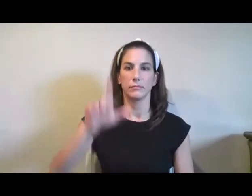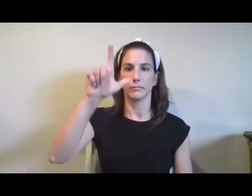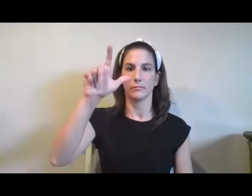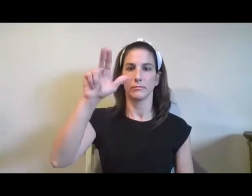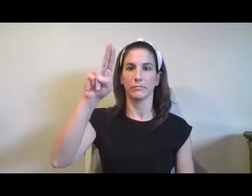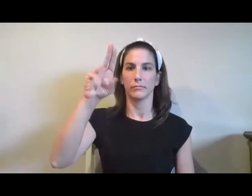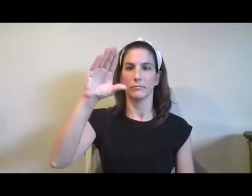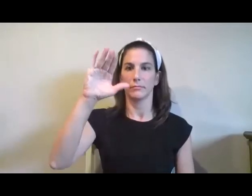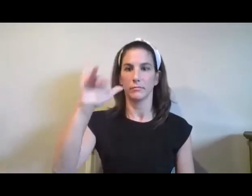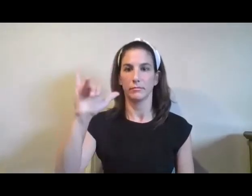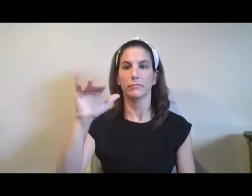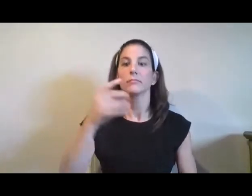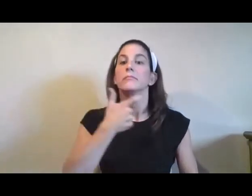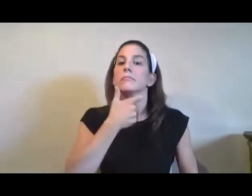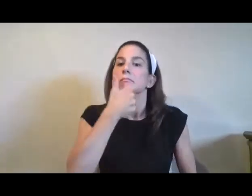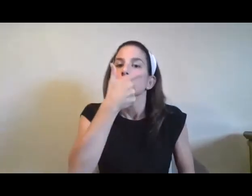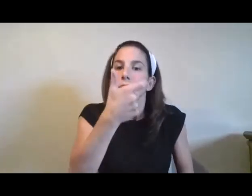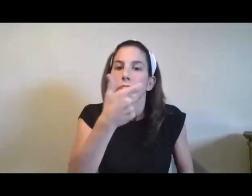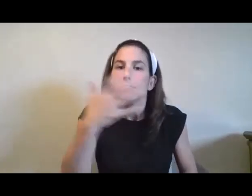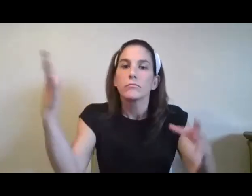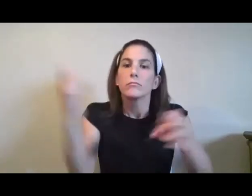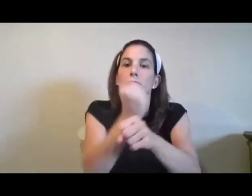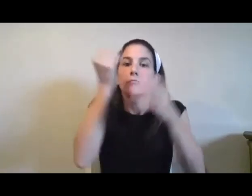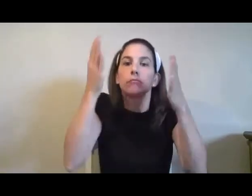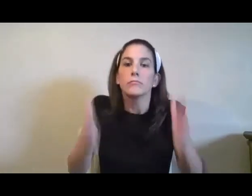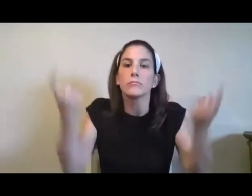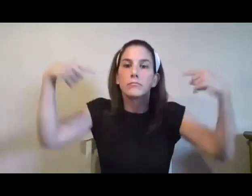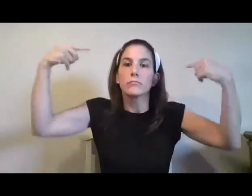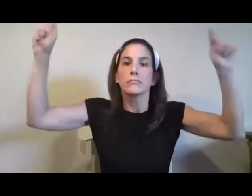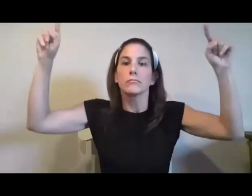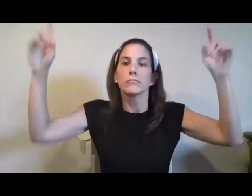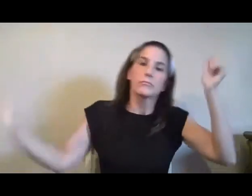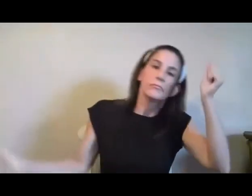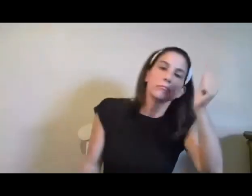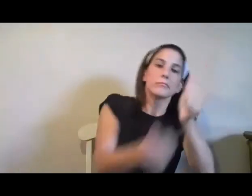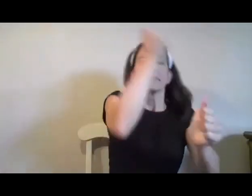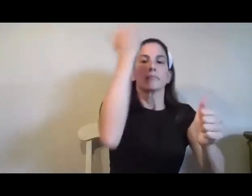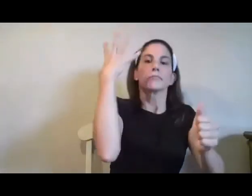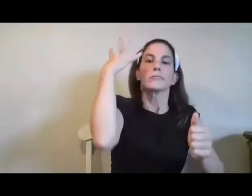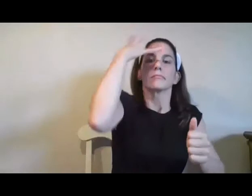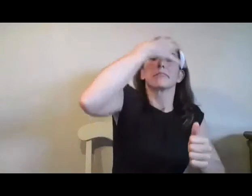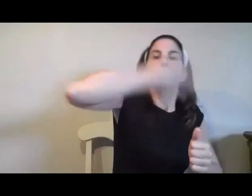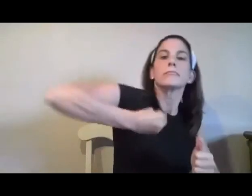Lucy watched as the winners were announced. Most beautiful,